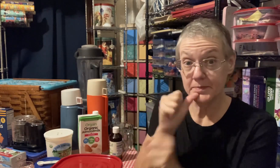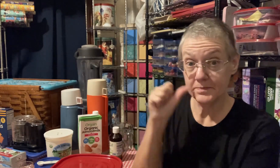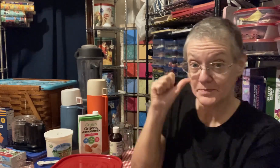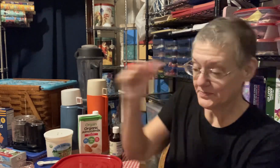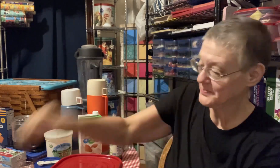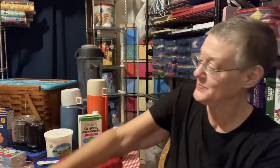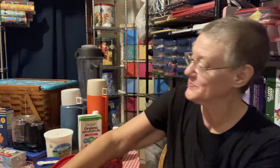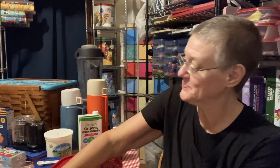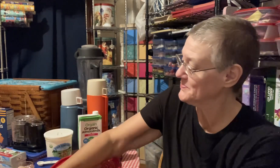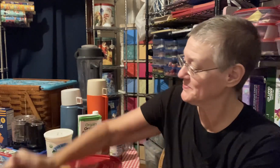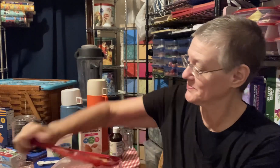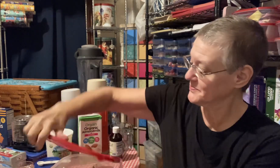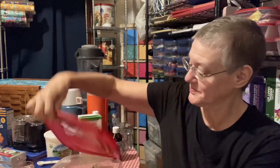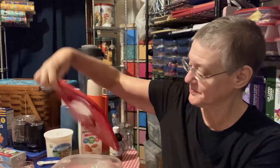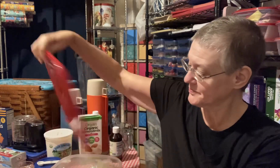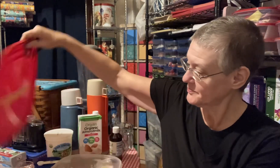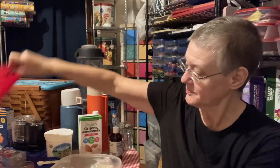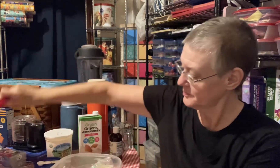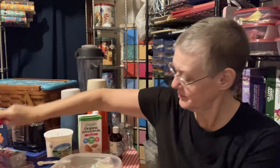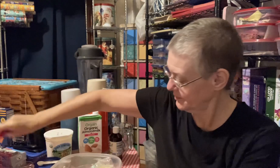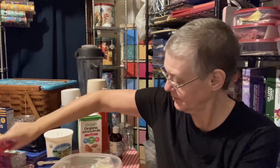I made these yesterday.